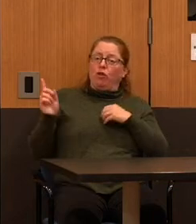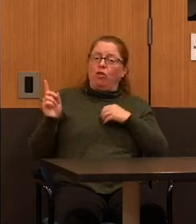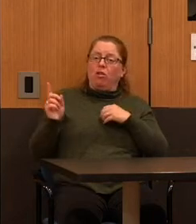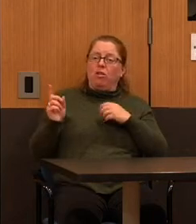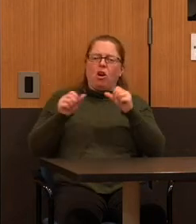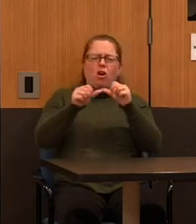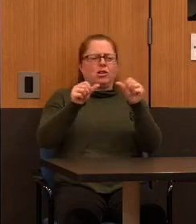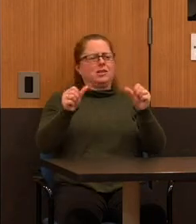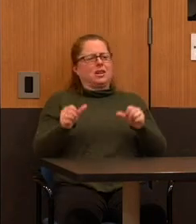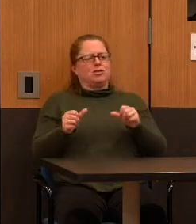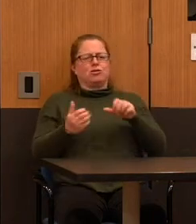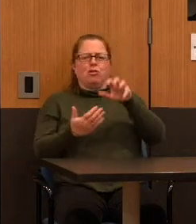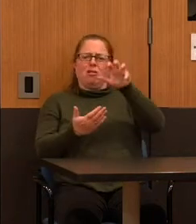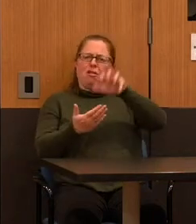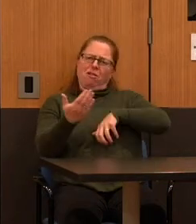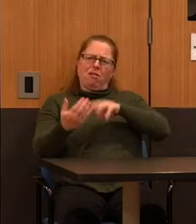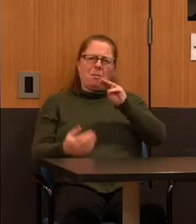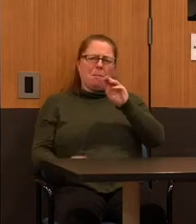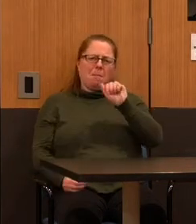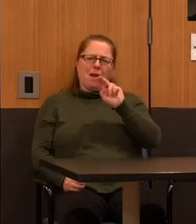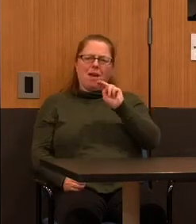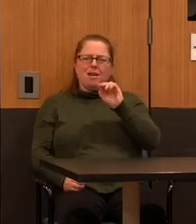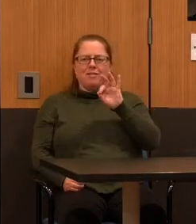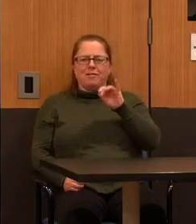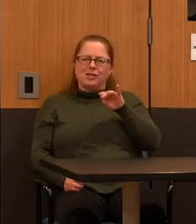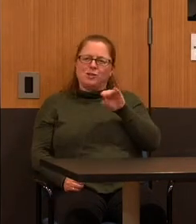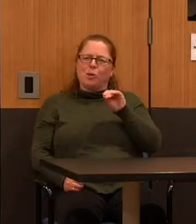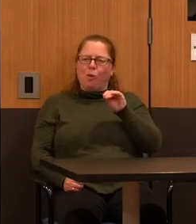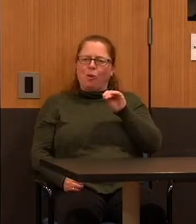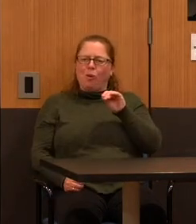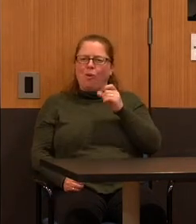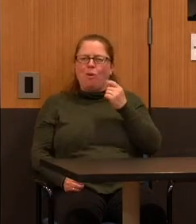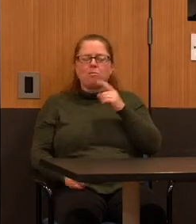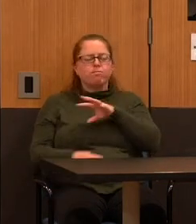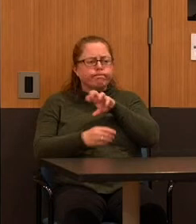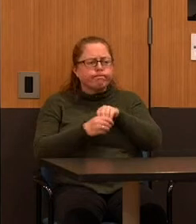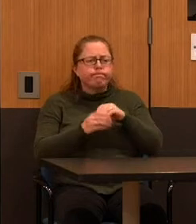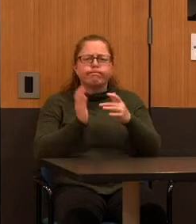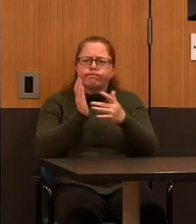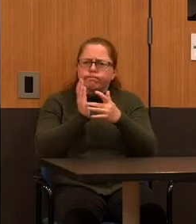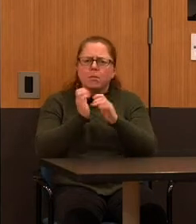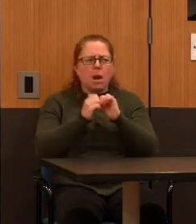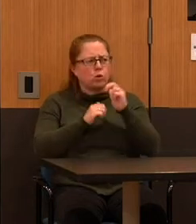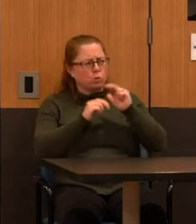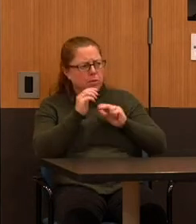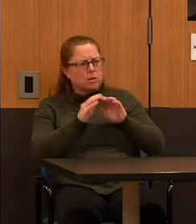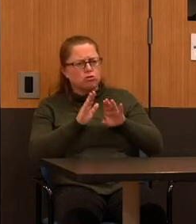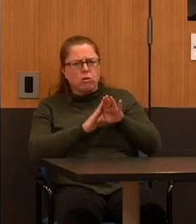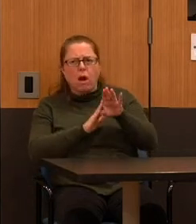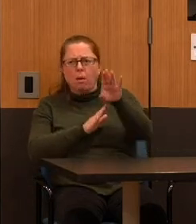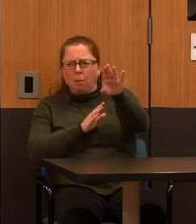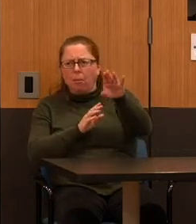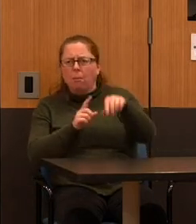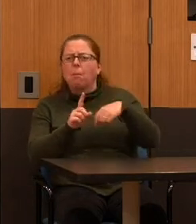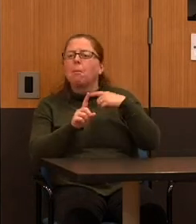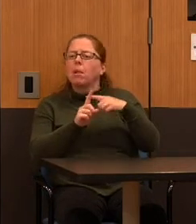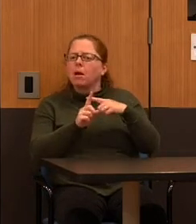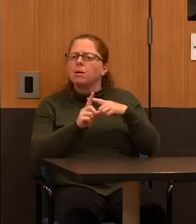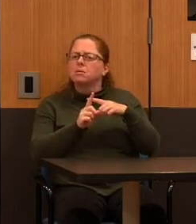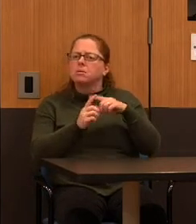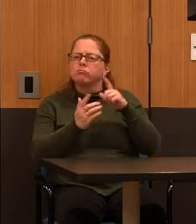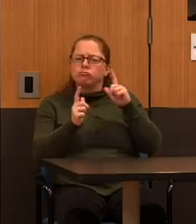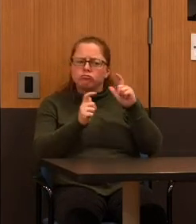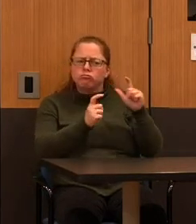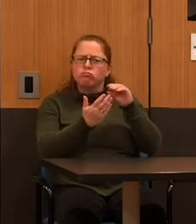of itself, right? Not only incorporating kind of technical information about how to build a ramp, but quite a lot of